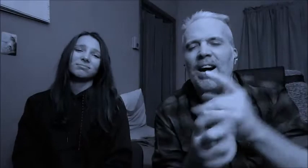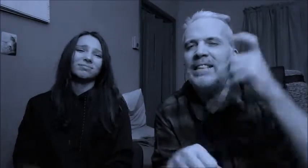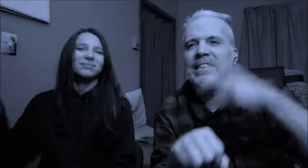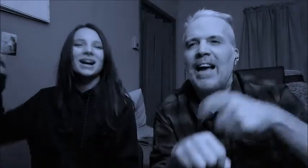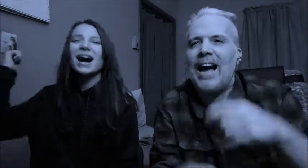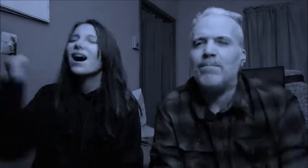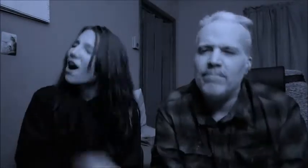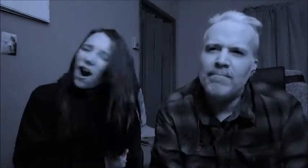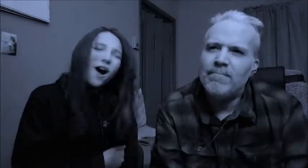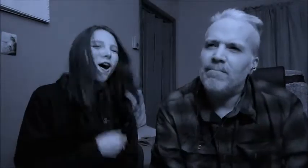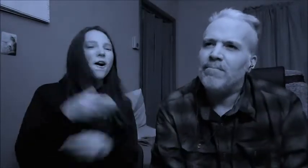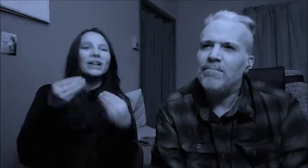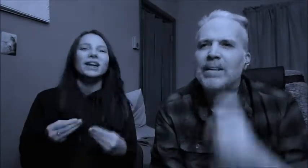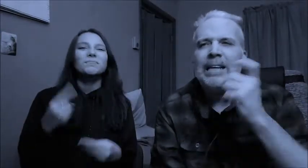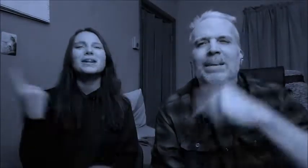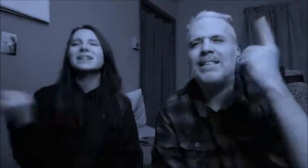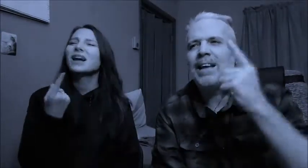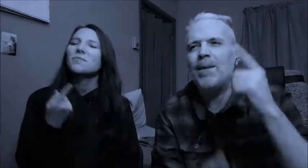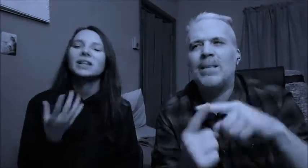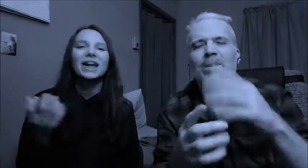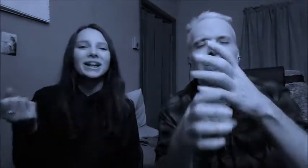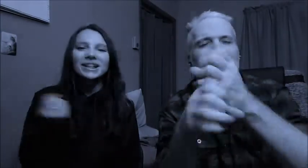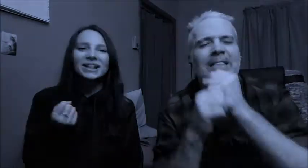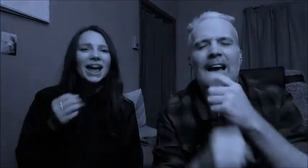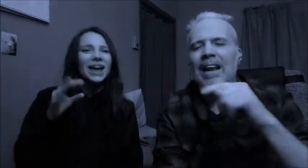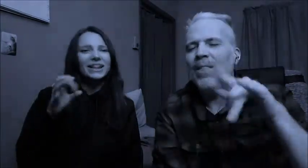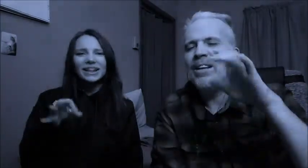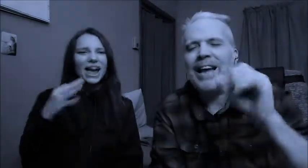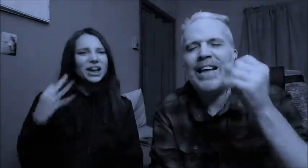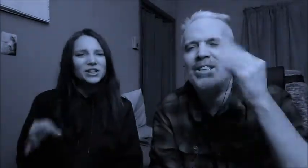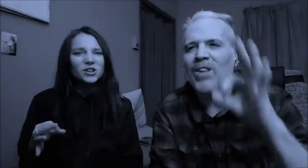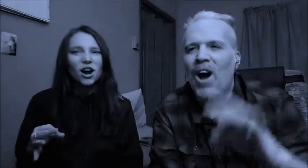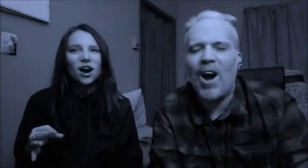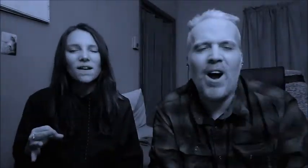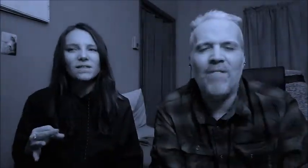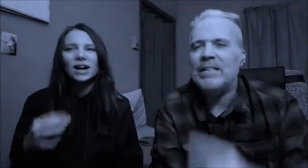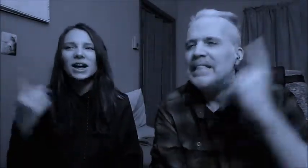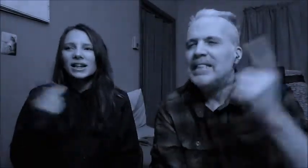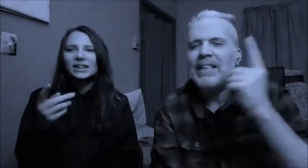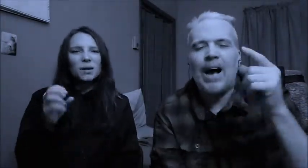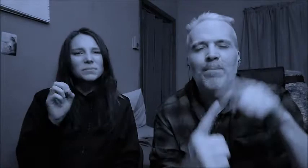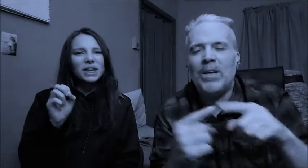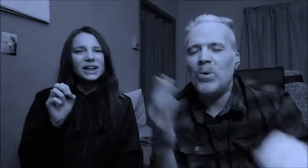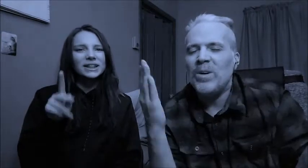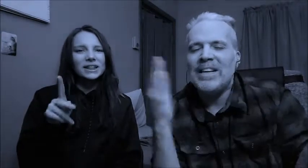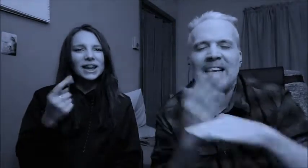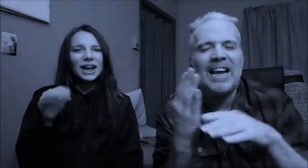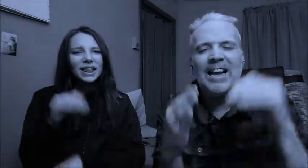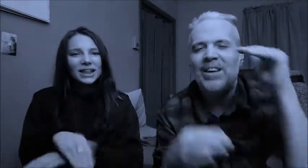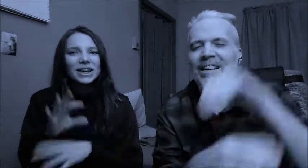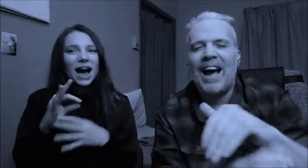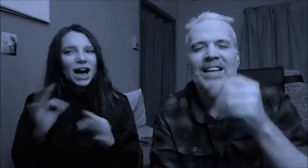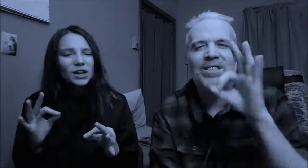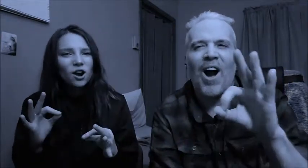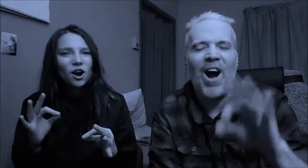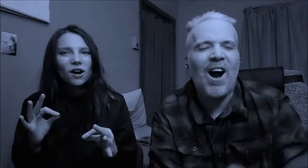waste of fucking time. Oh, give me something to take the edge off. Something to kick the night